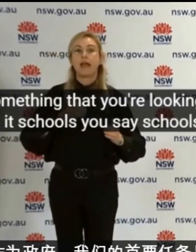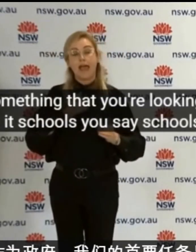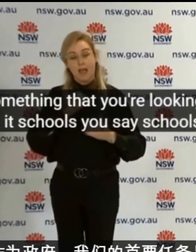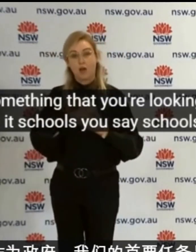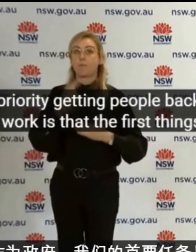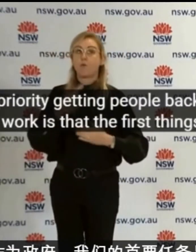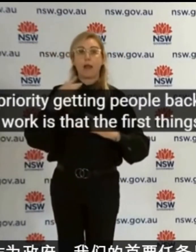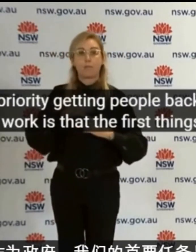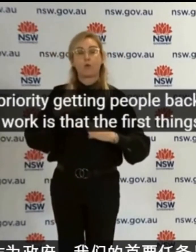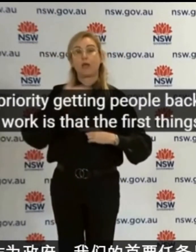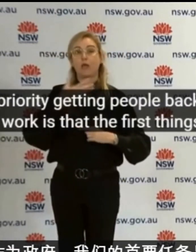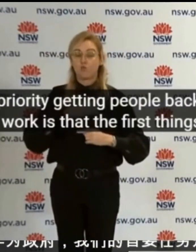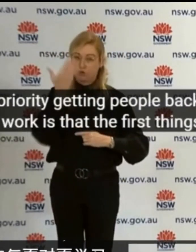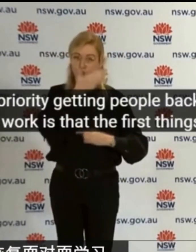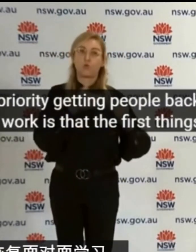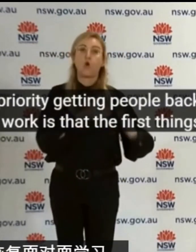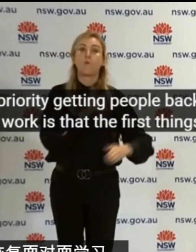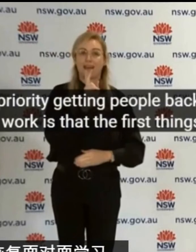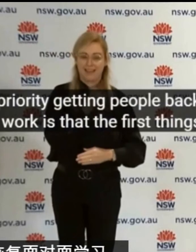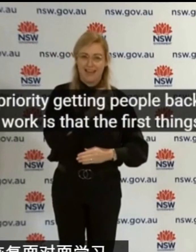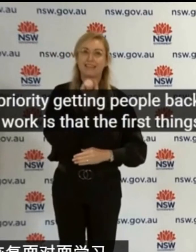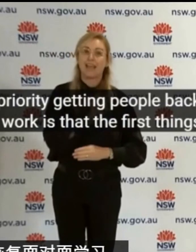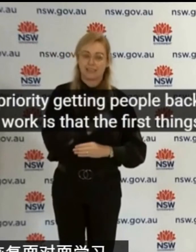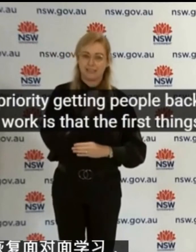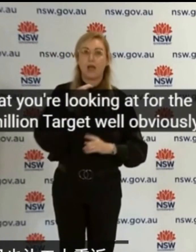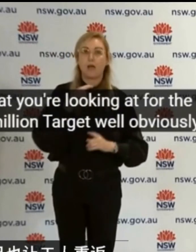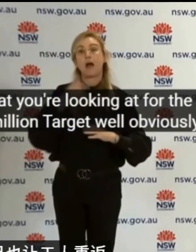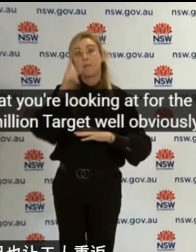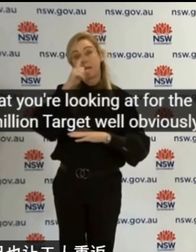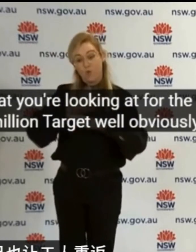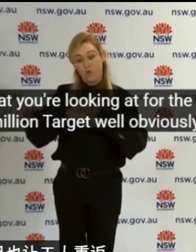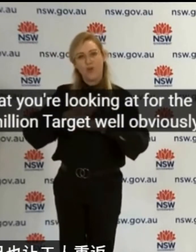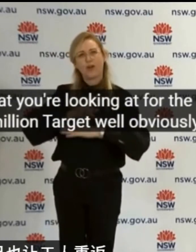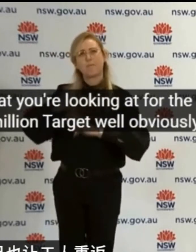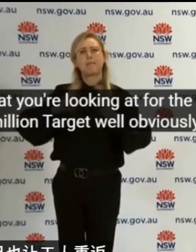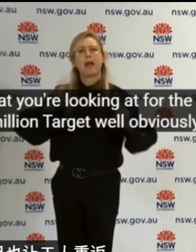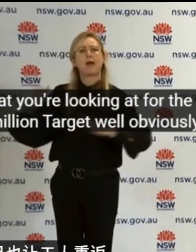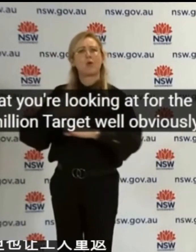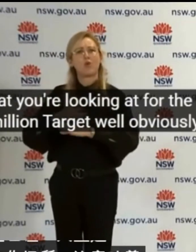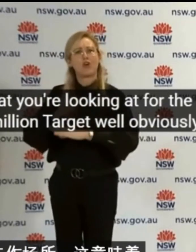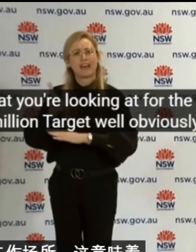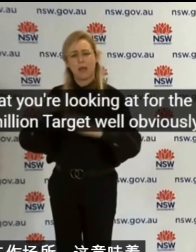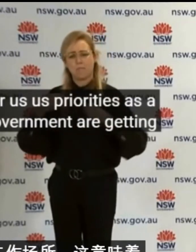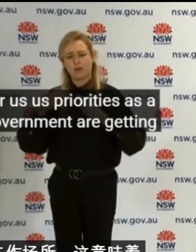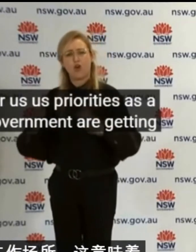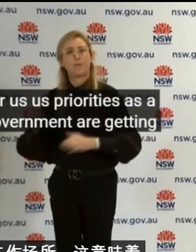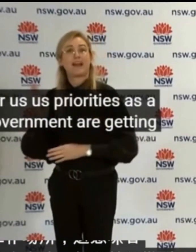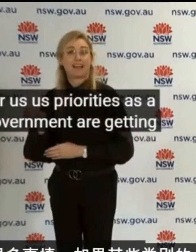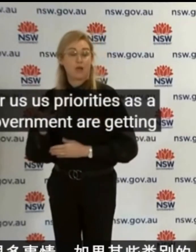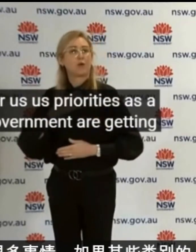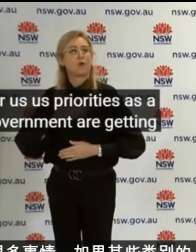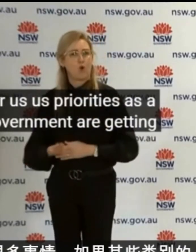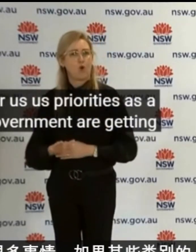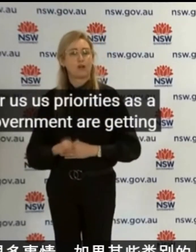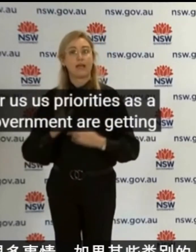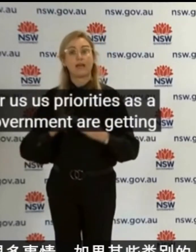getting face-to-face learning back, but also getting workers back to the workplaces. And that means a whole number of things. If certain categories of workers